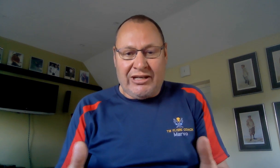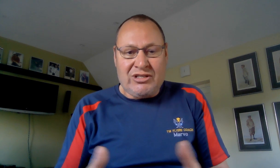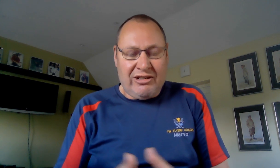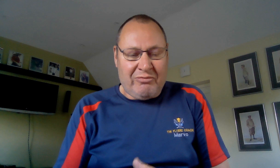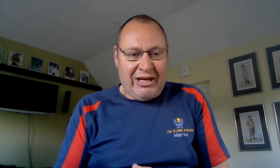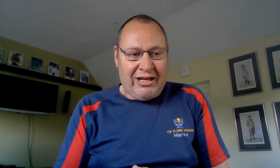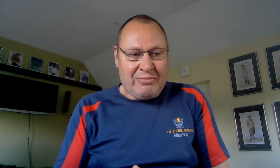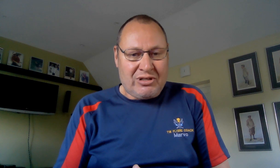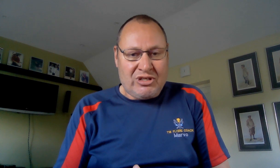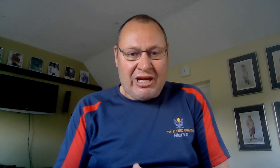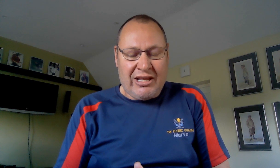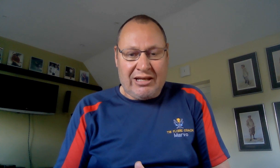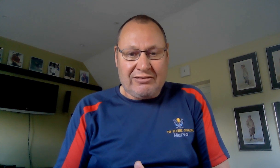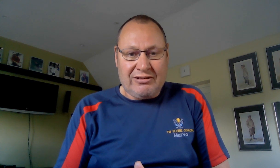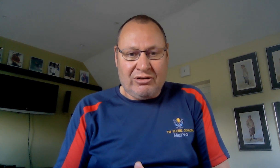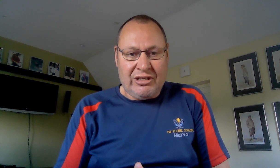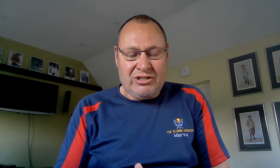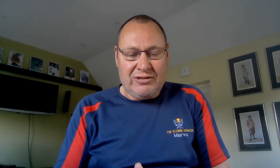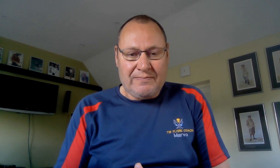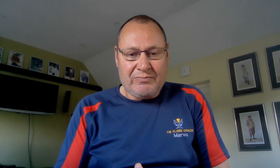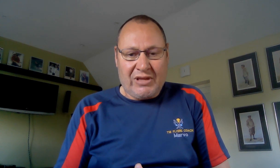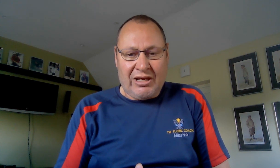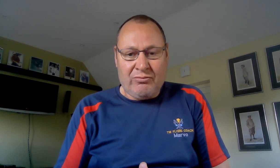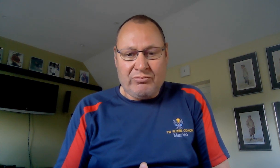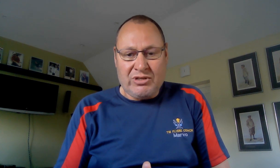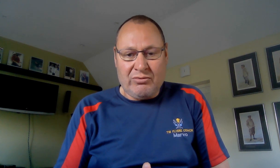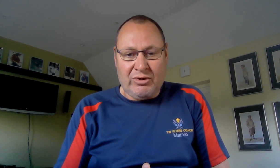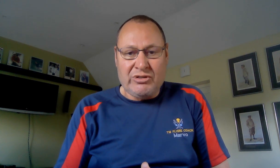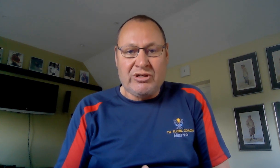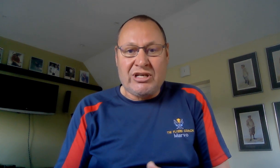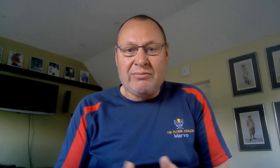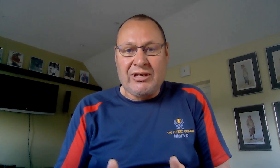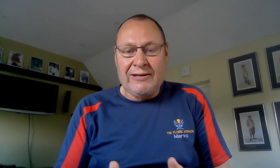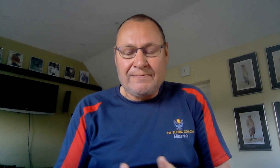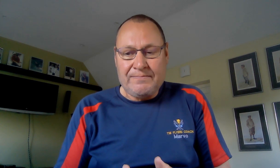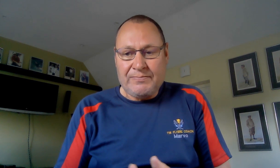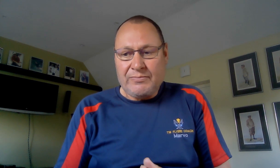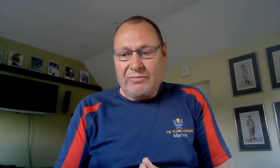that you've made up, so share that knowledge, and so we all do the same thing,